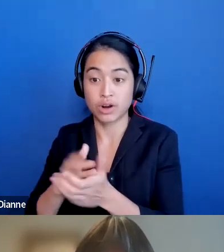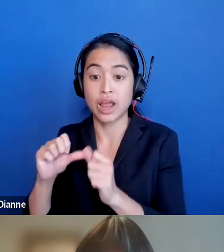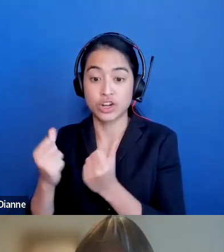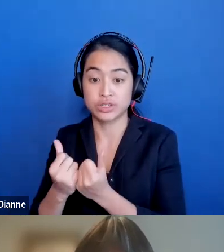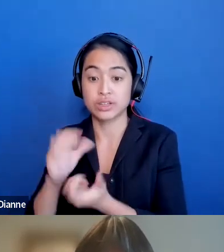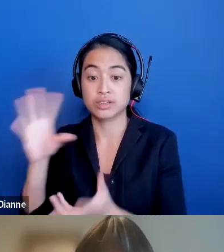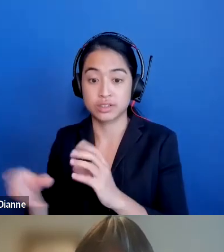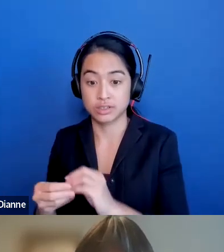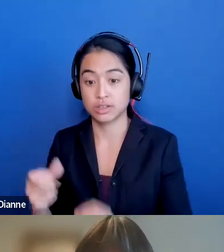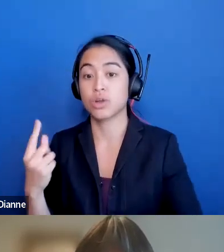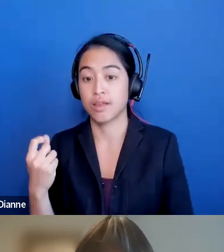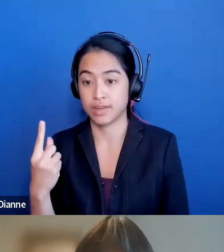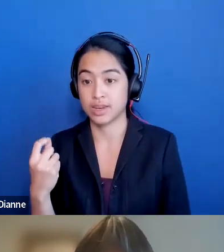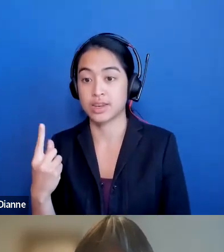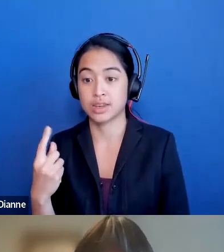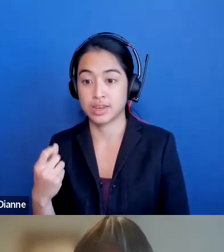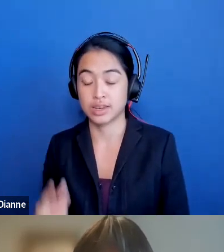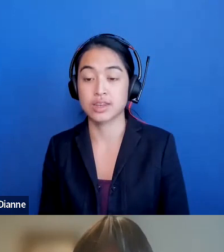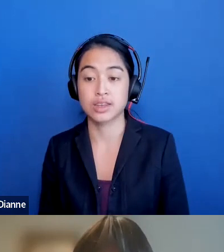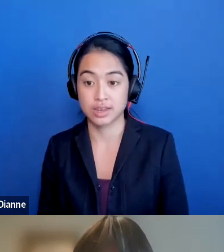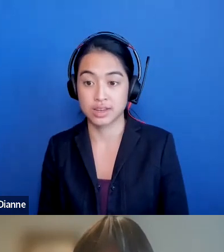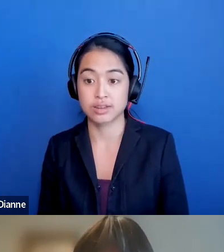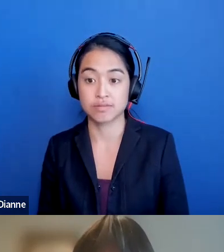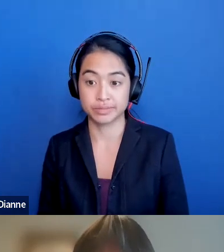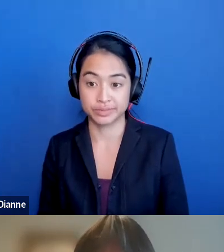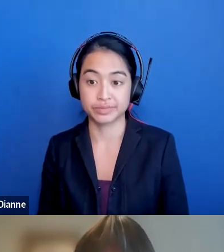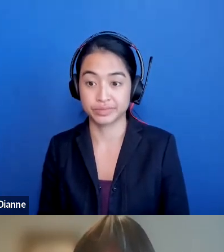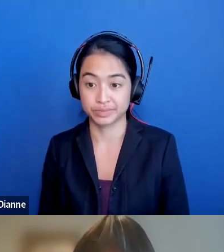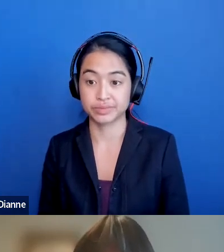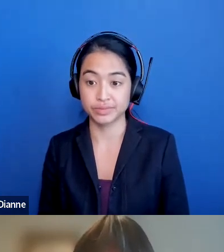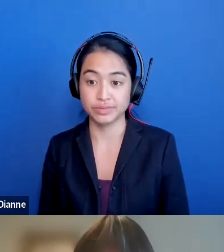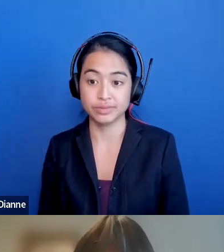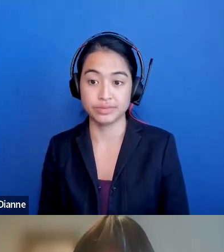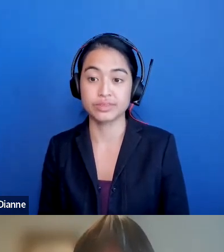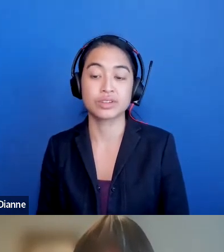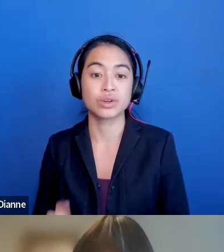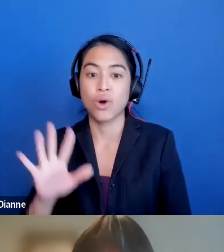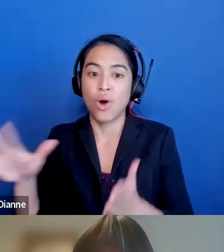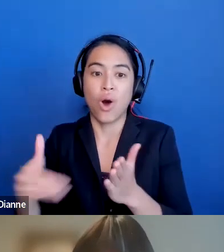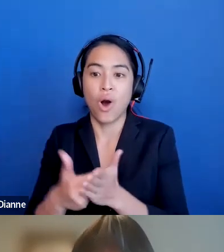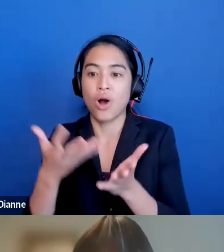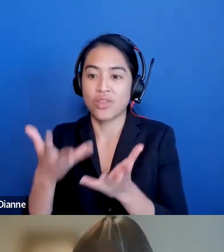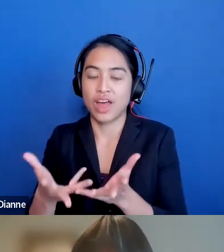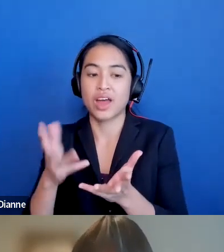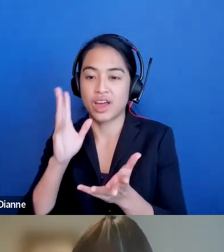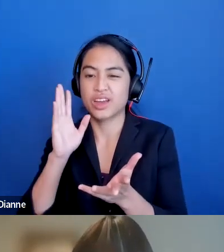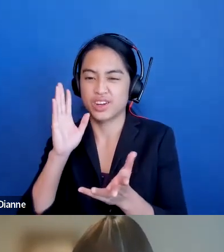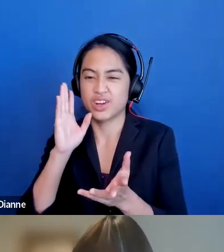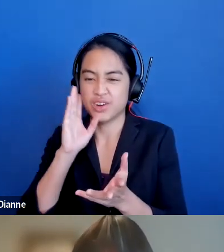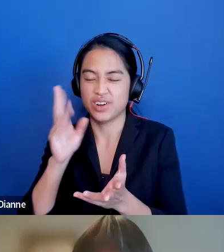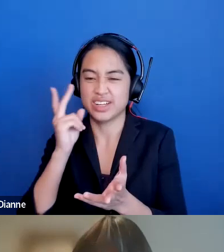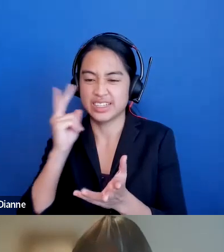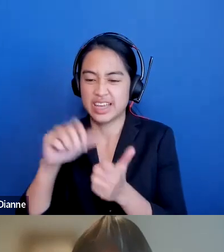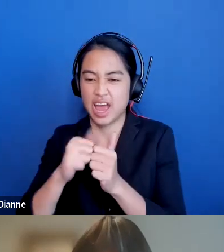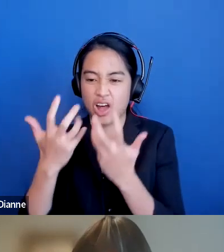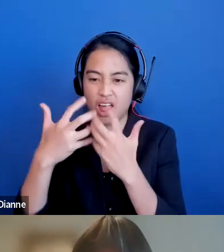scored at an 11. And kind of all this stuff will come together as we start going